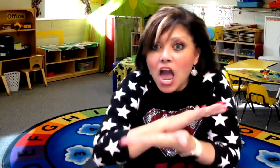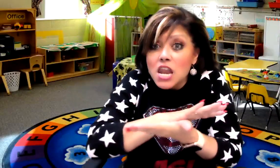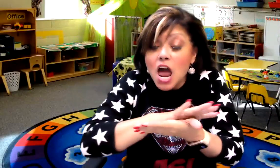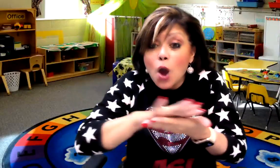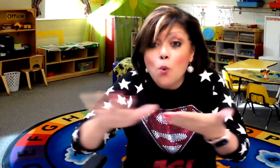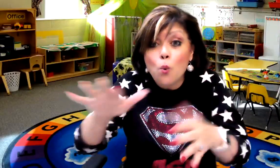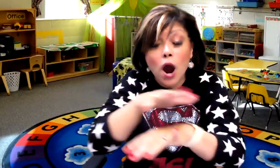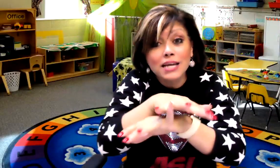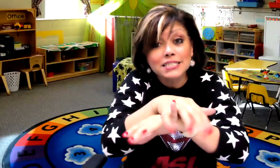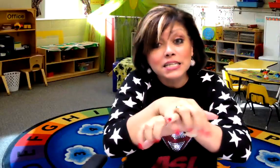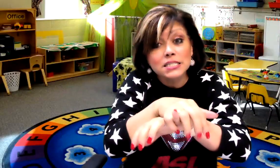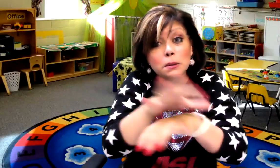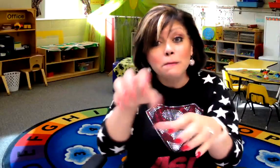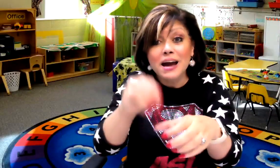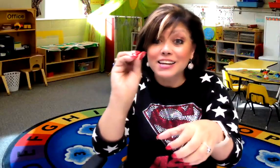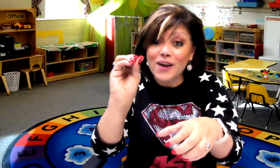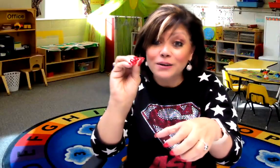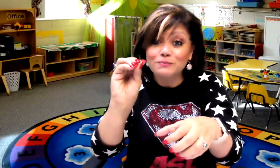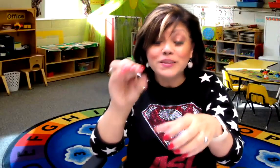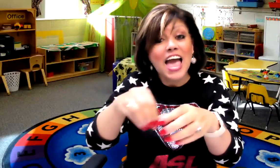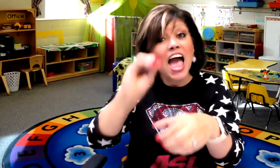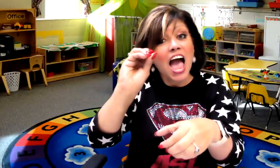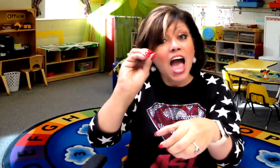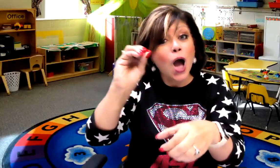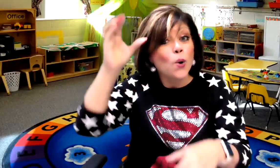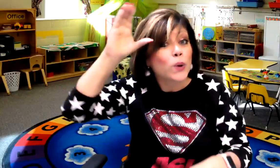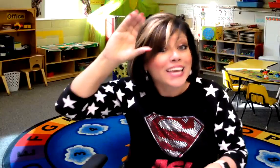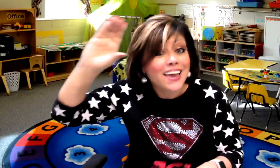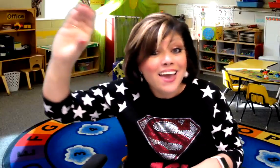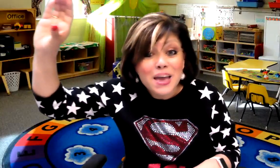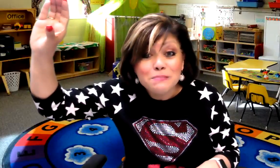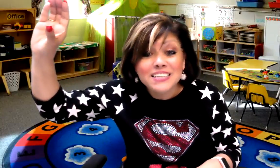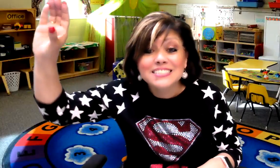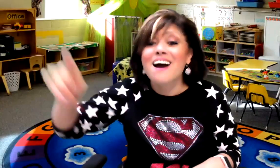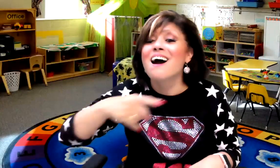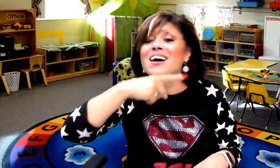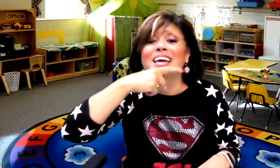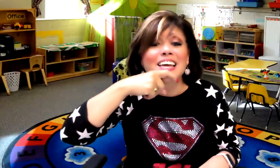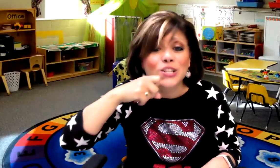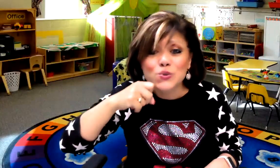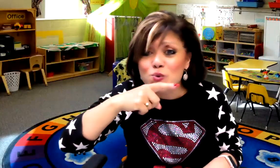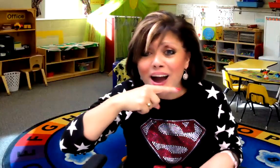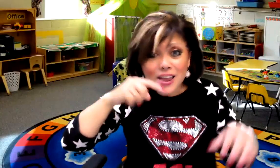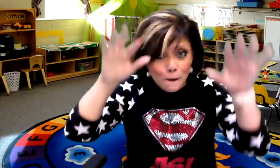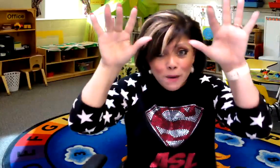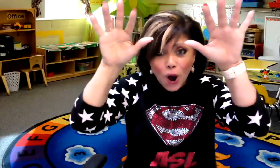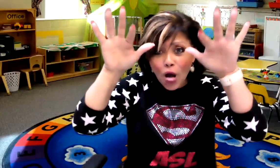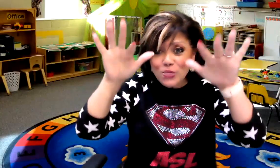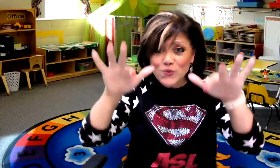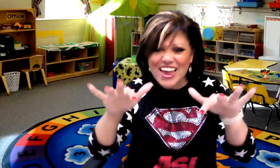rain and washed the spider out. Up came the sun and dried up all the